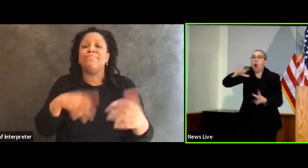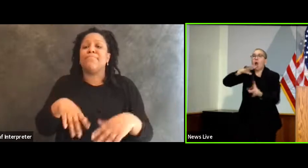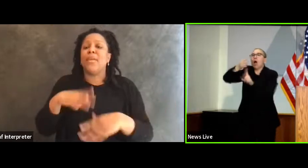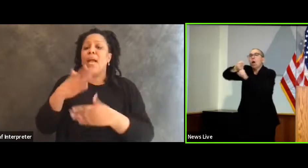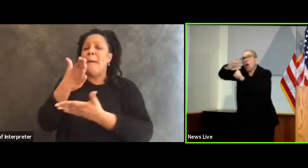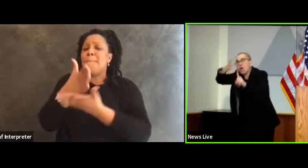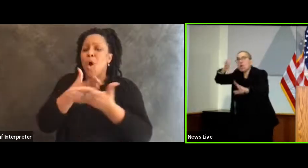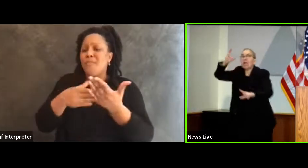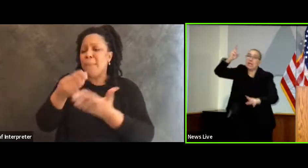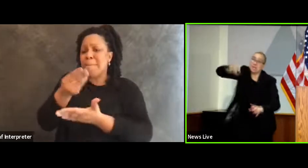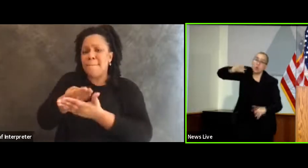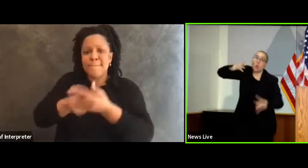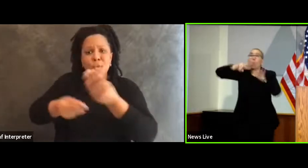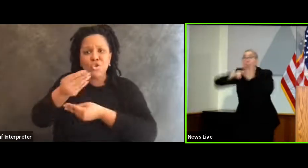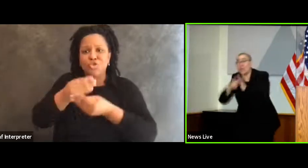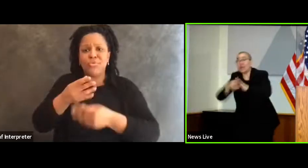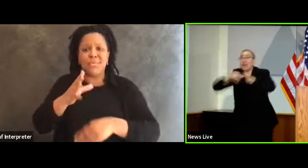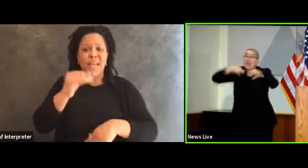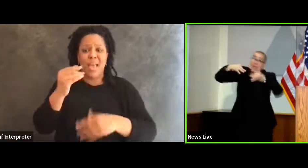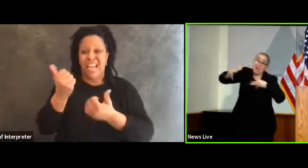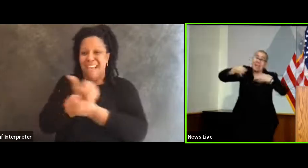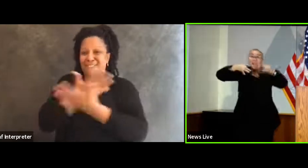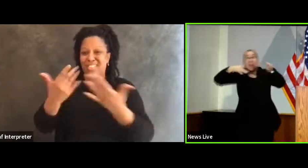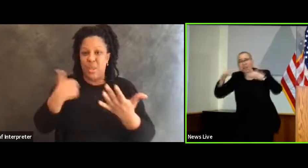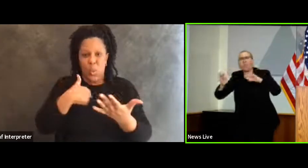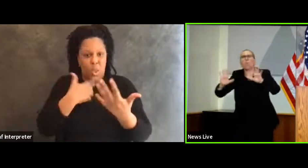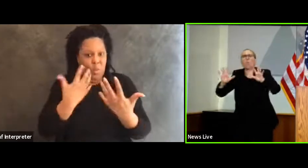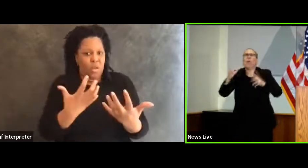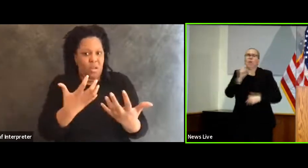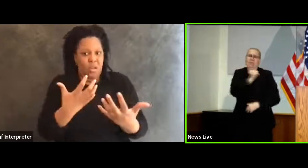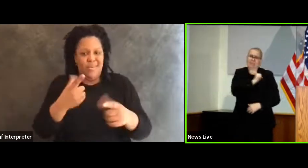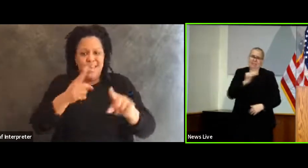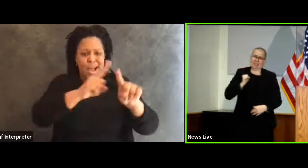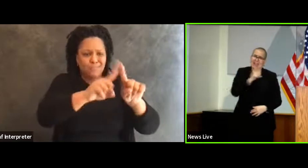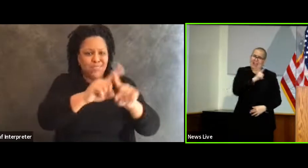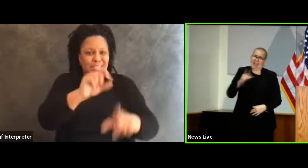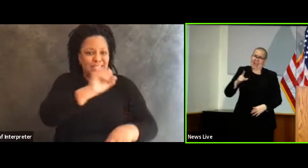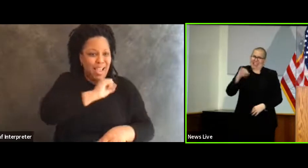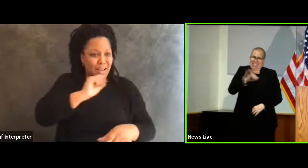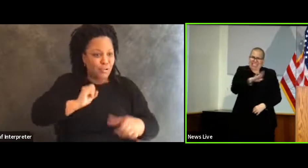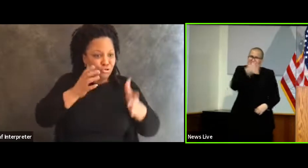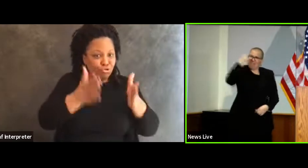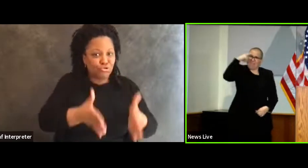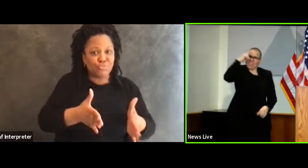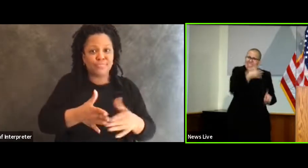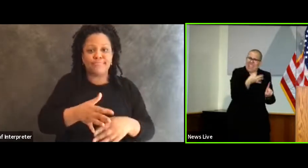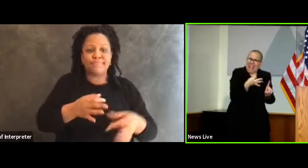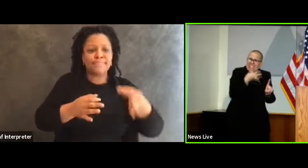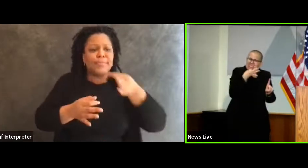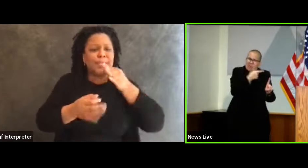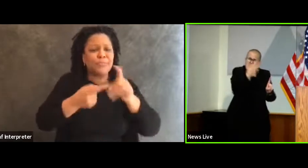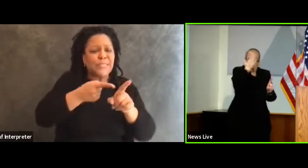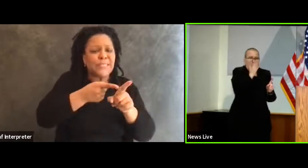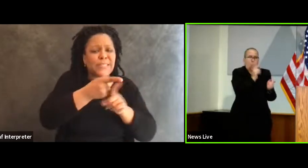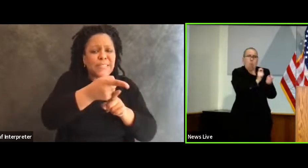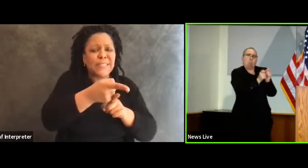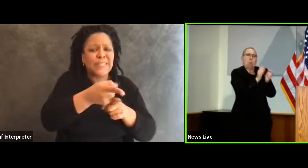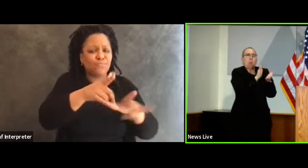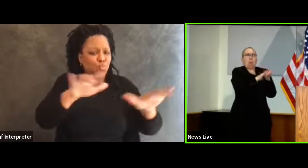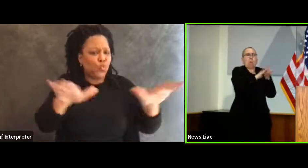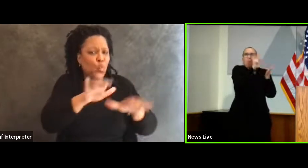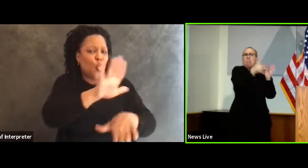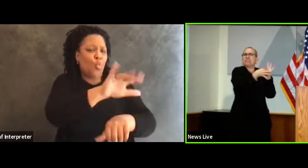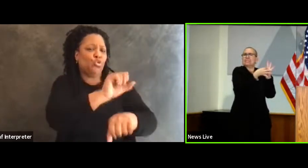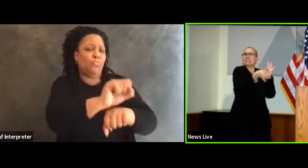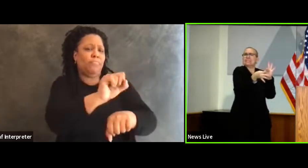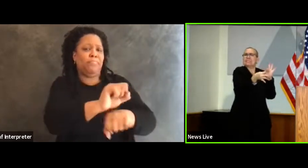phenomenal representatives and senators who are experts in those areas to do that work. So what I expect will happen in the next week is